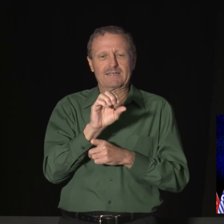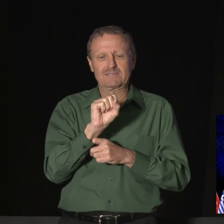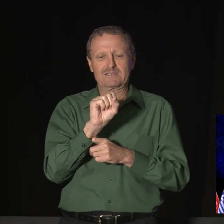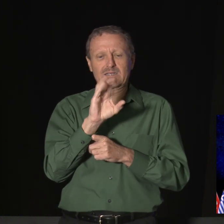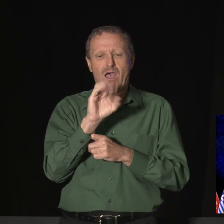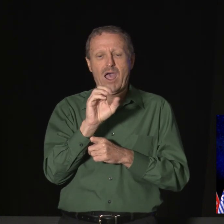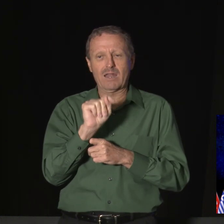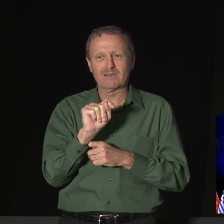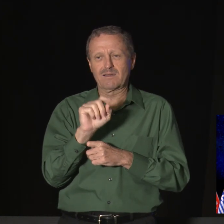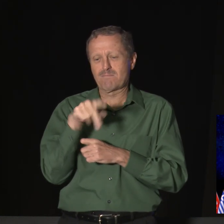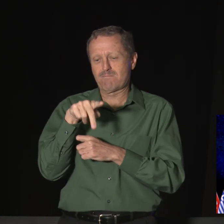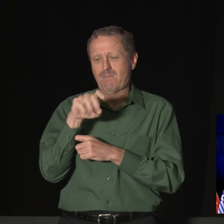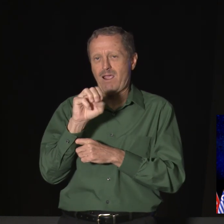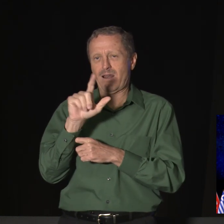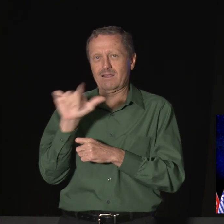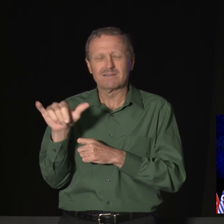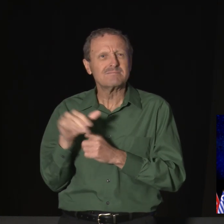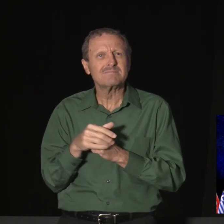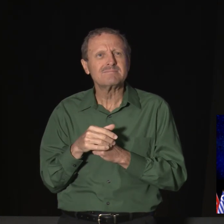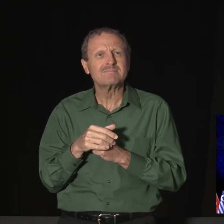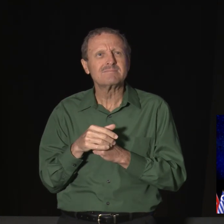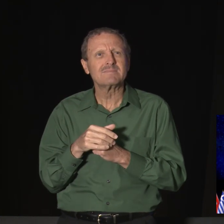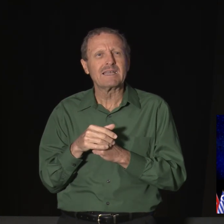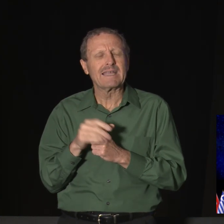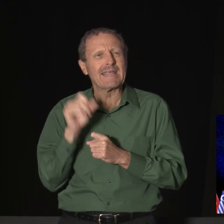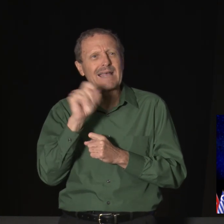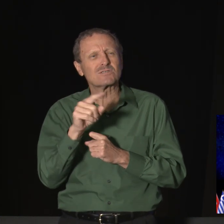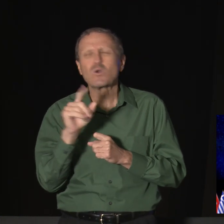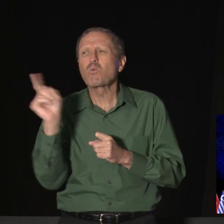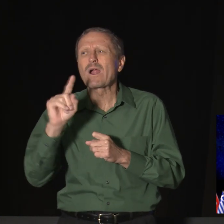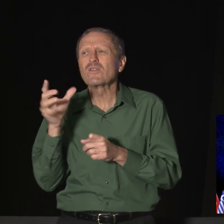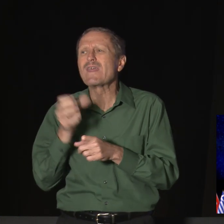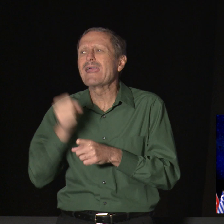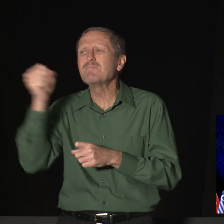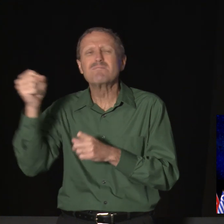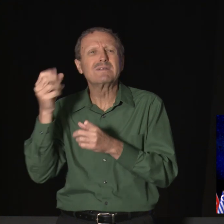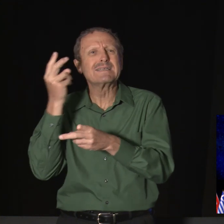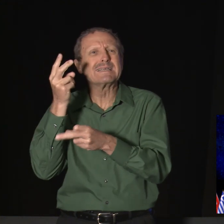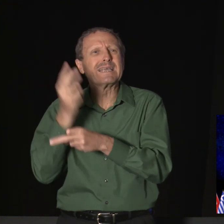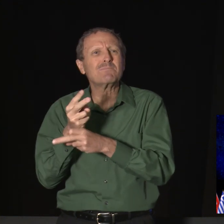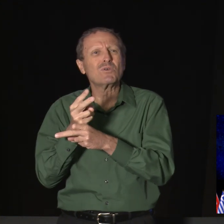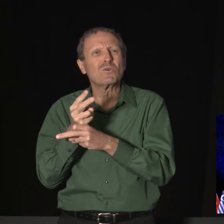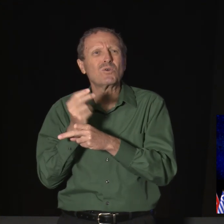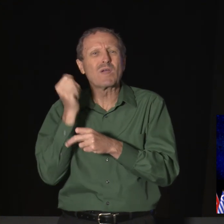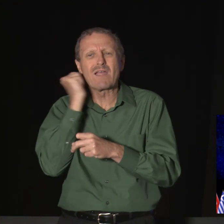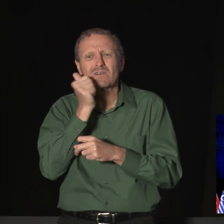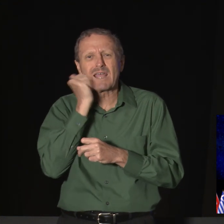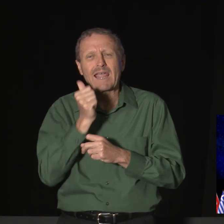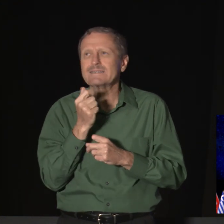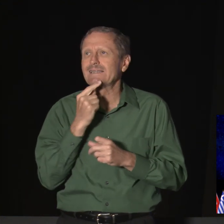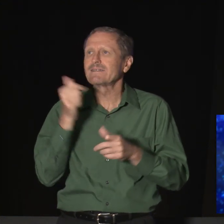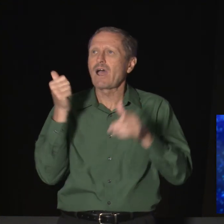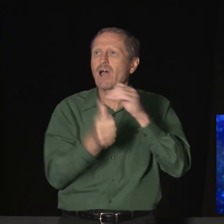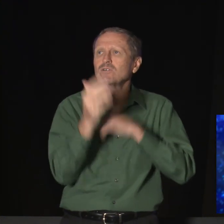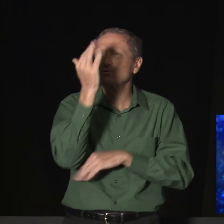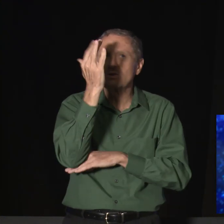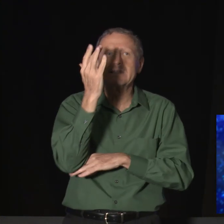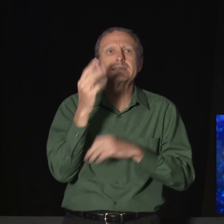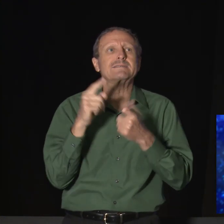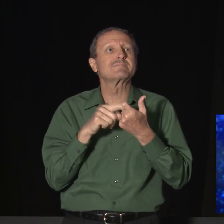What did they do? Where did they keep you day in and day out, he asked. Under trees, she said, and